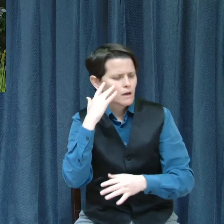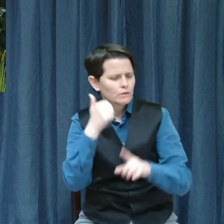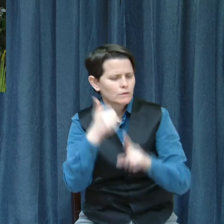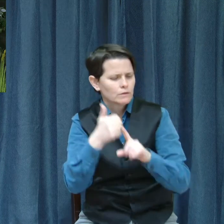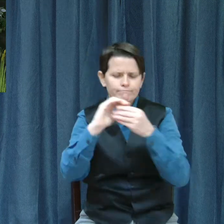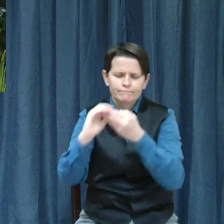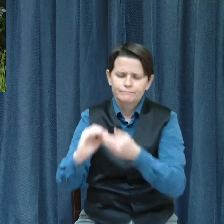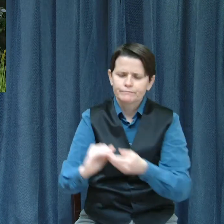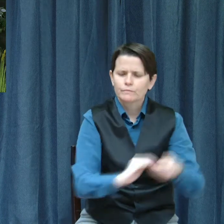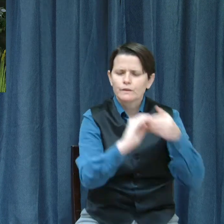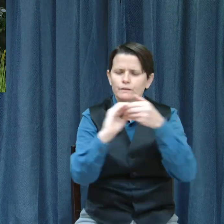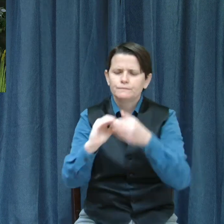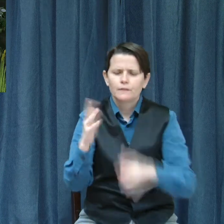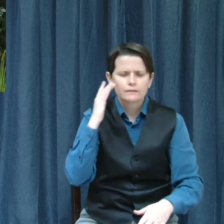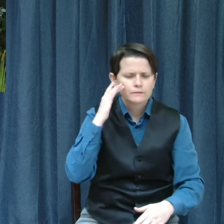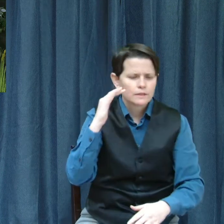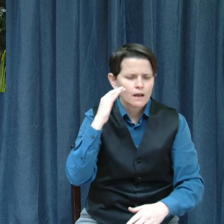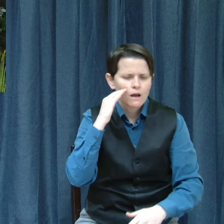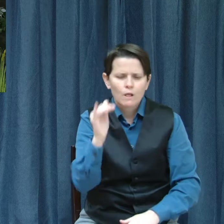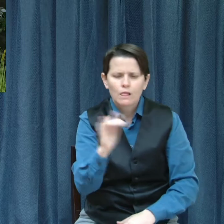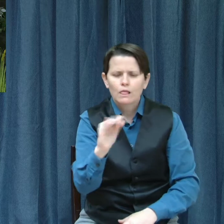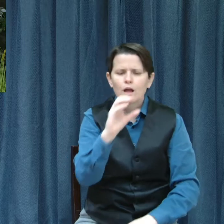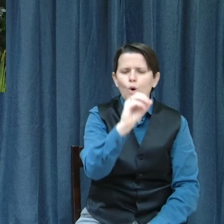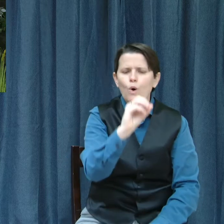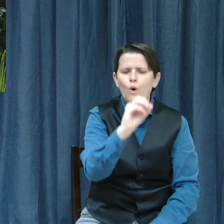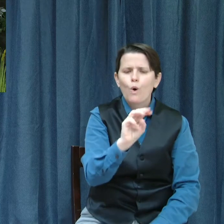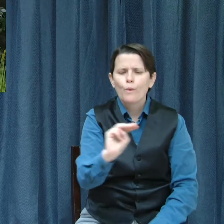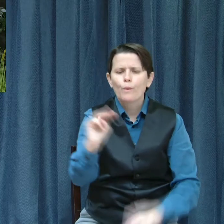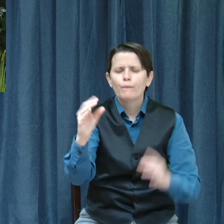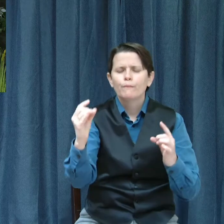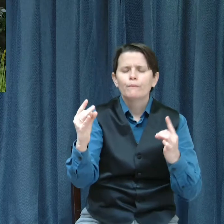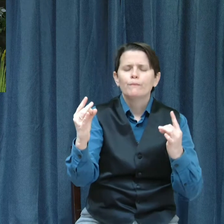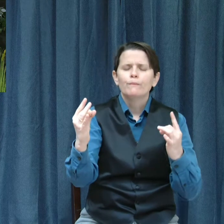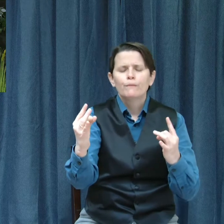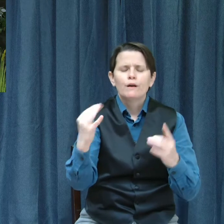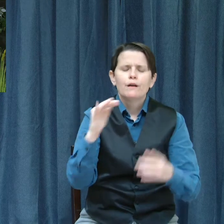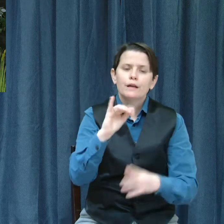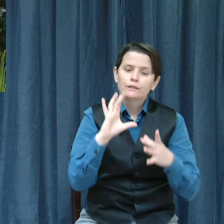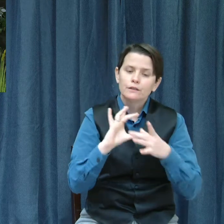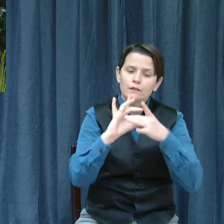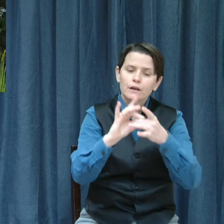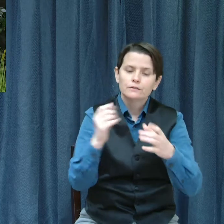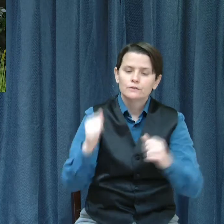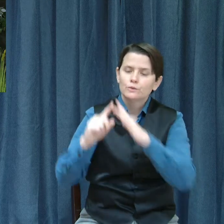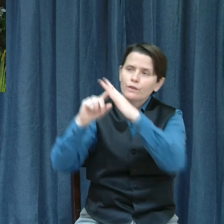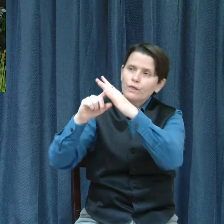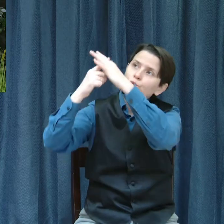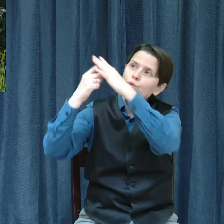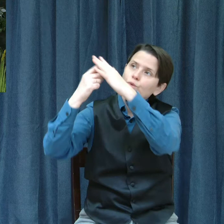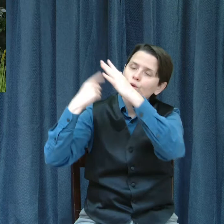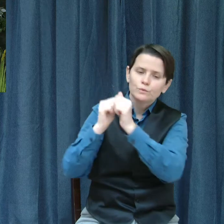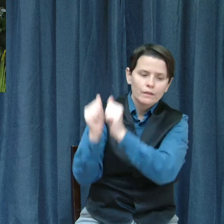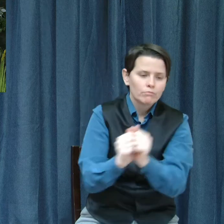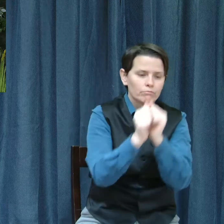of Om, that it connects us with our source, with each other, with the oneness that we are.